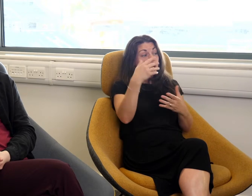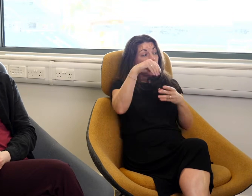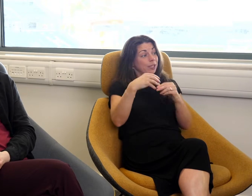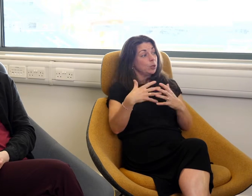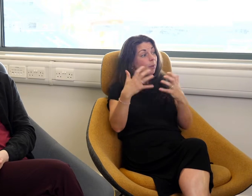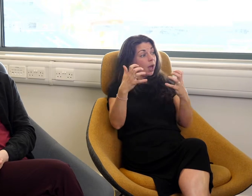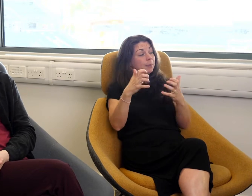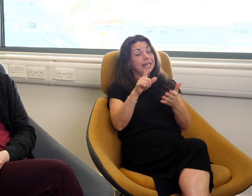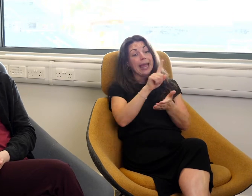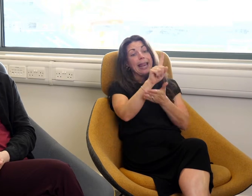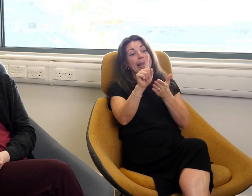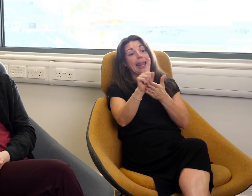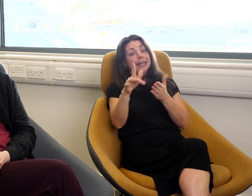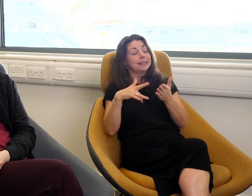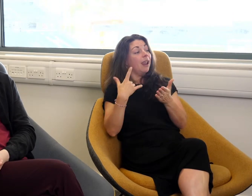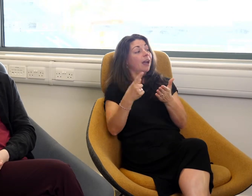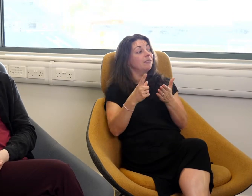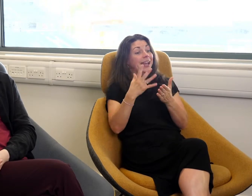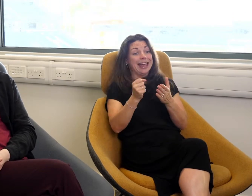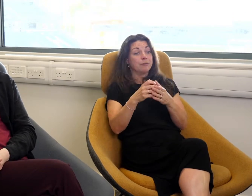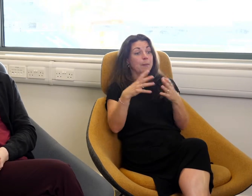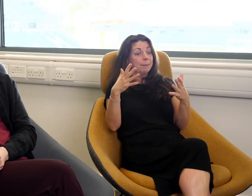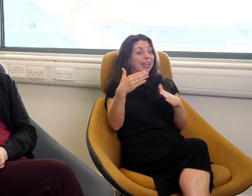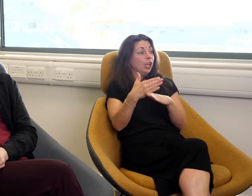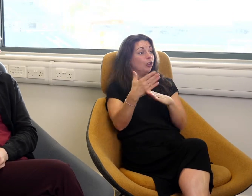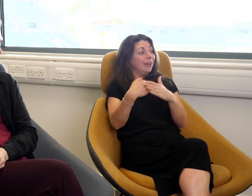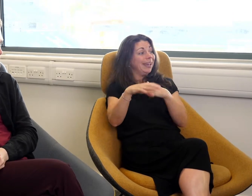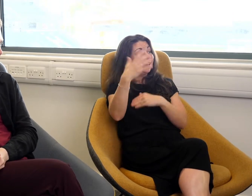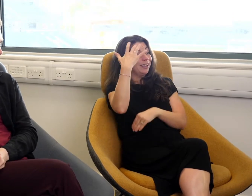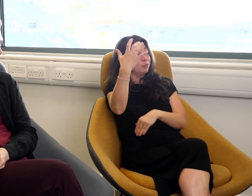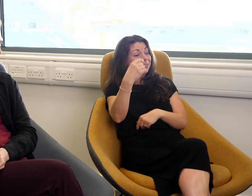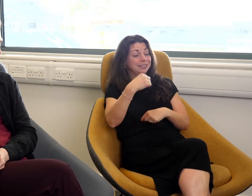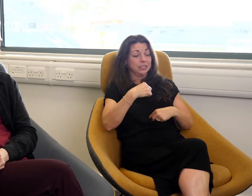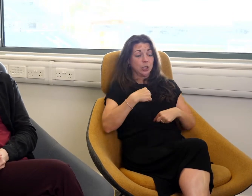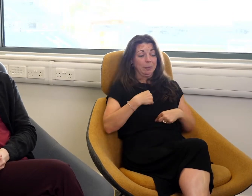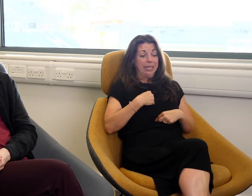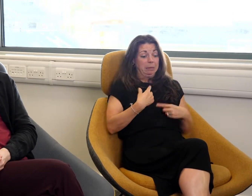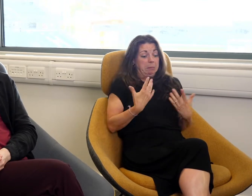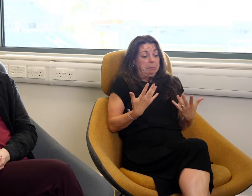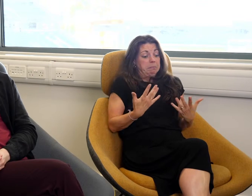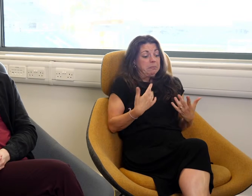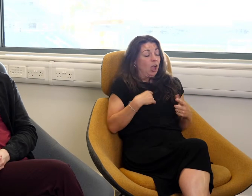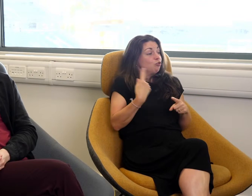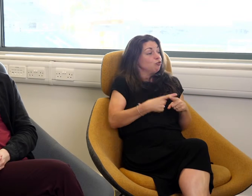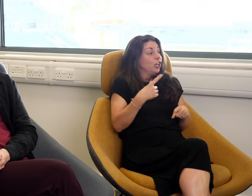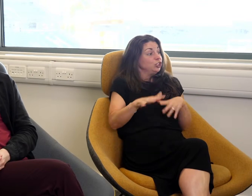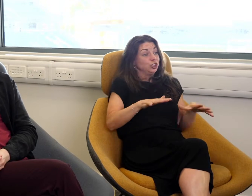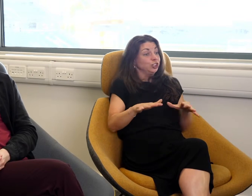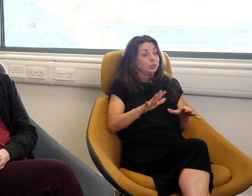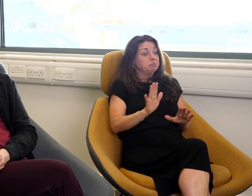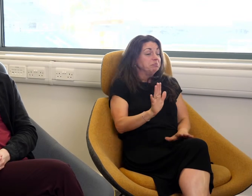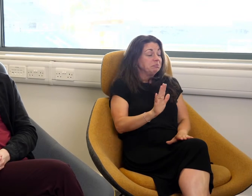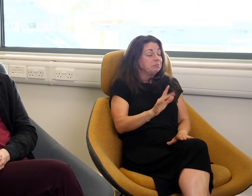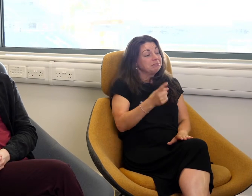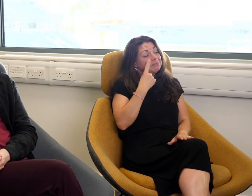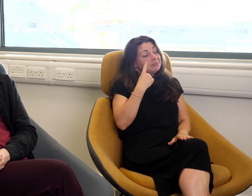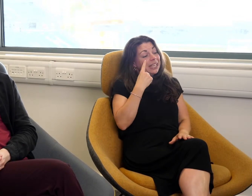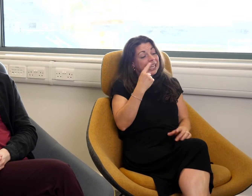know, significant careers in government. So I'm not in a rush. We will see what happens at the next election. Obviously, you know, things are